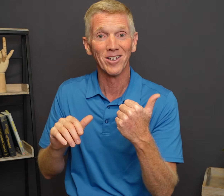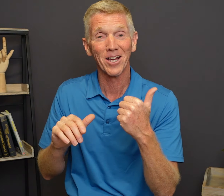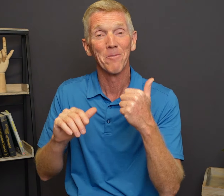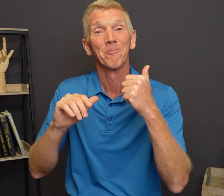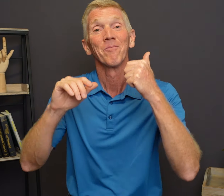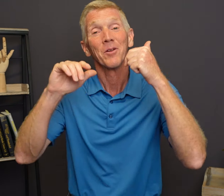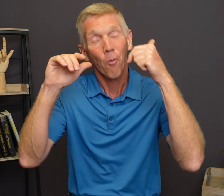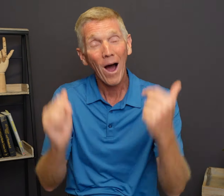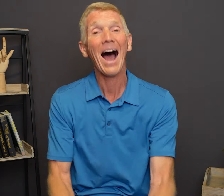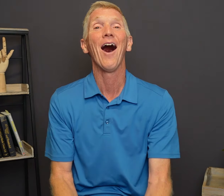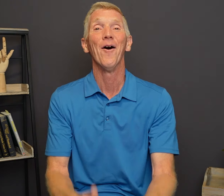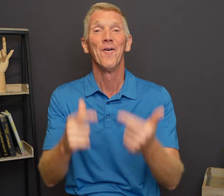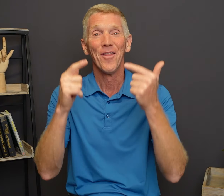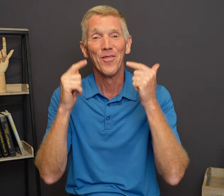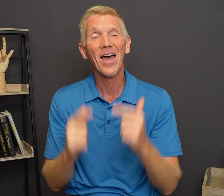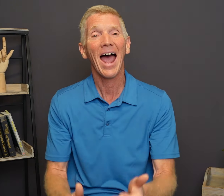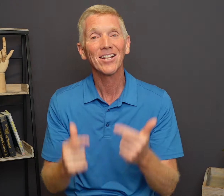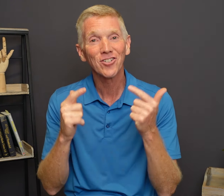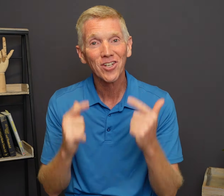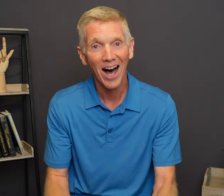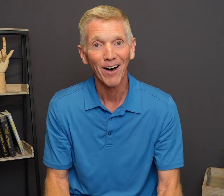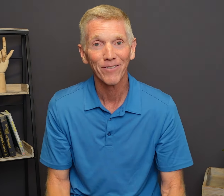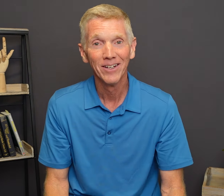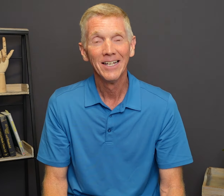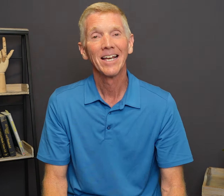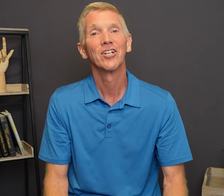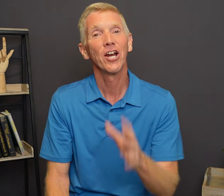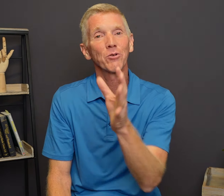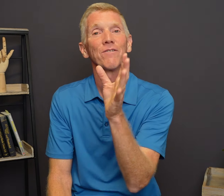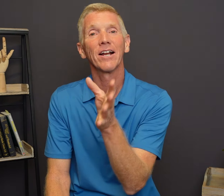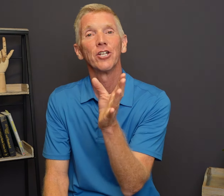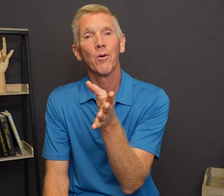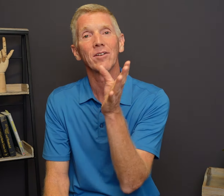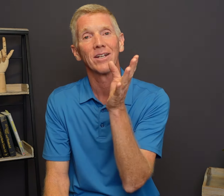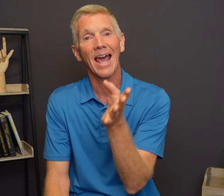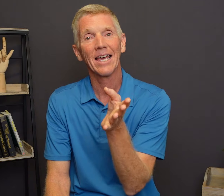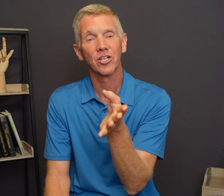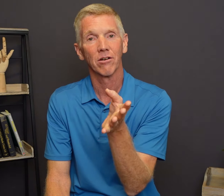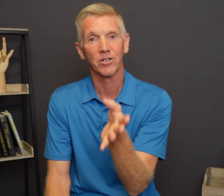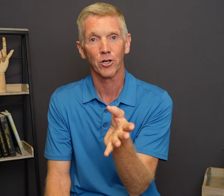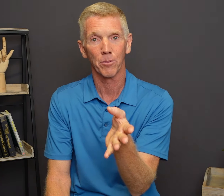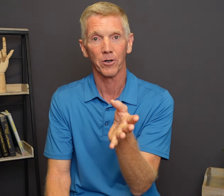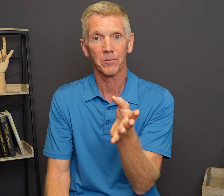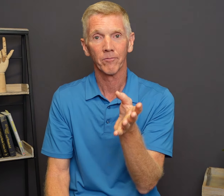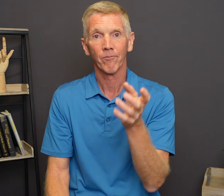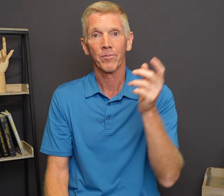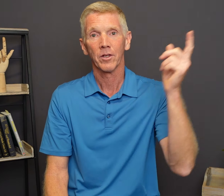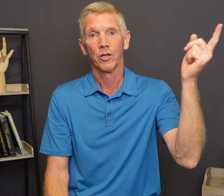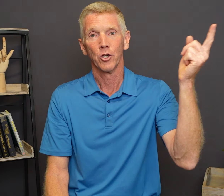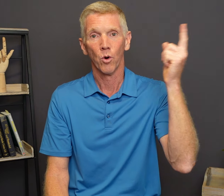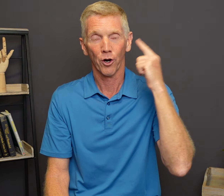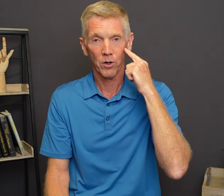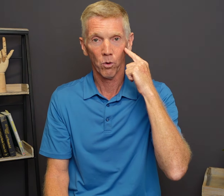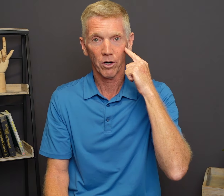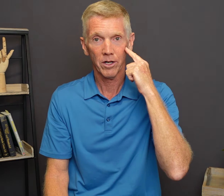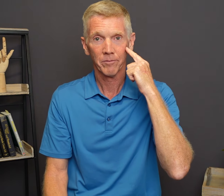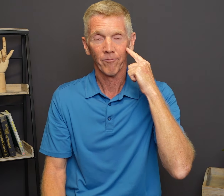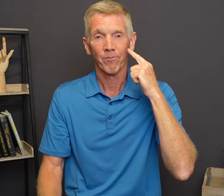up. Wow, that's tough. Because here's what you've got to do as an ASL interpreter. You heard a word,